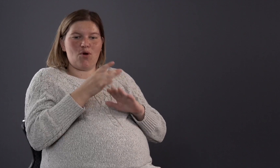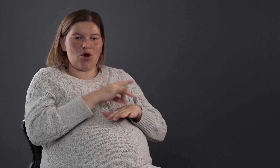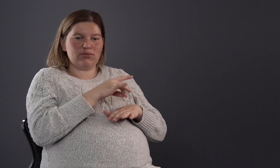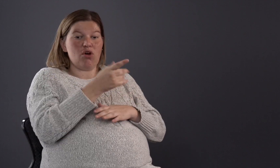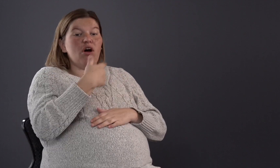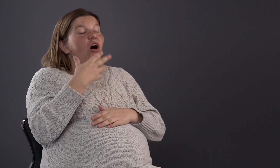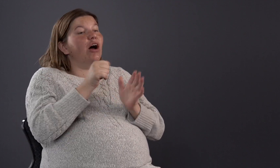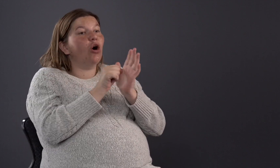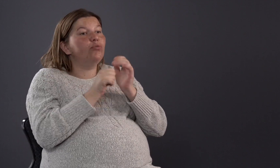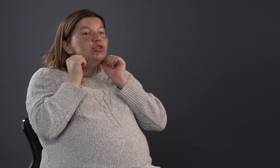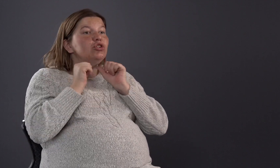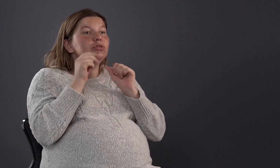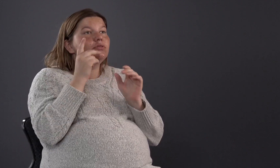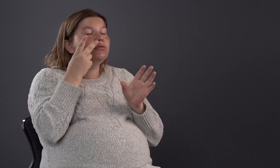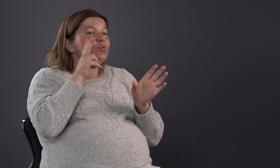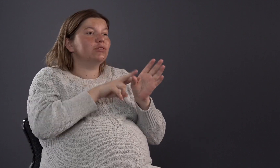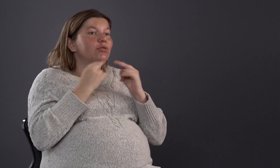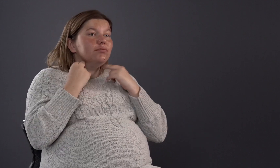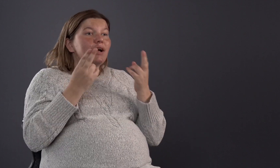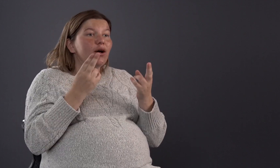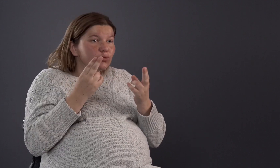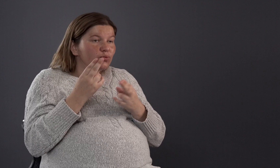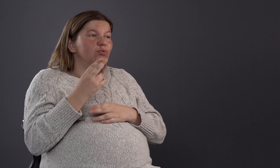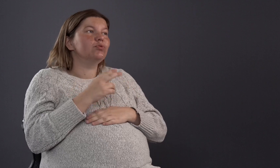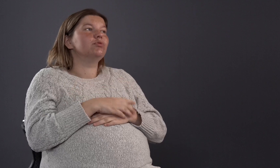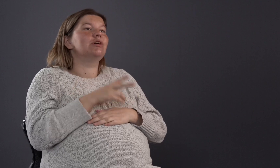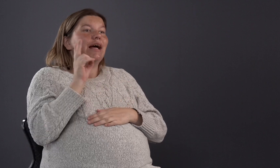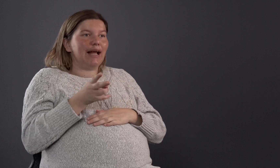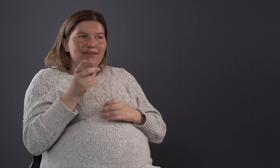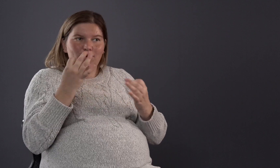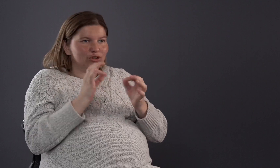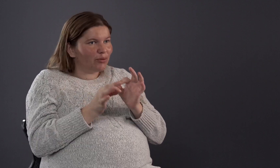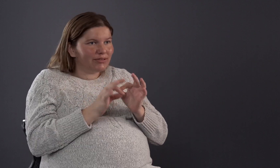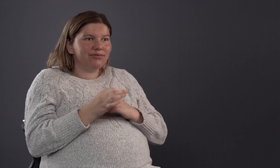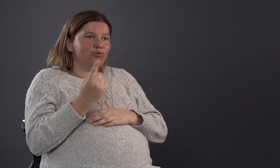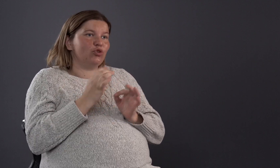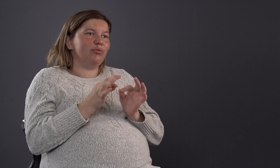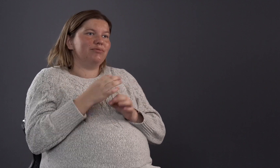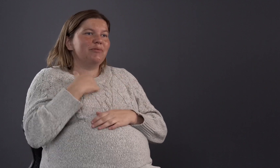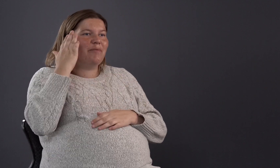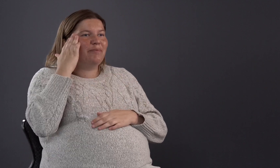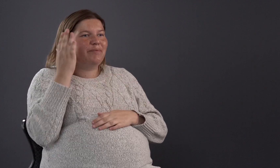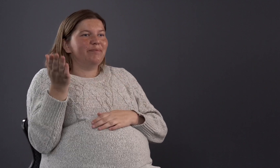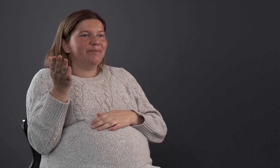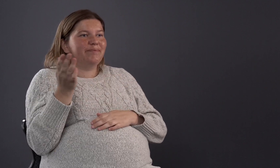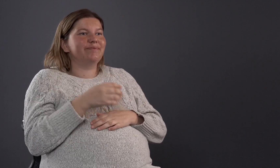at hospitals. Another time 2 years ago, I had my tonsils removed. Once again, there was no interpreter, so Mum had to step